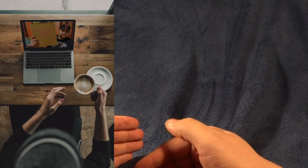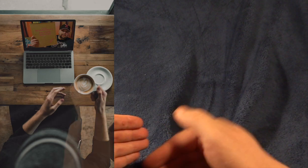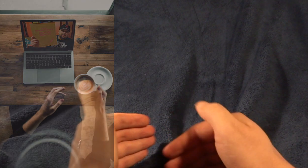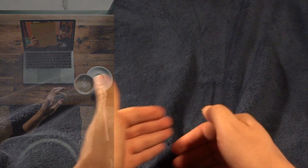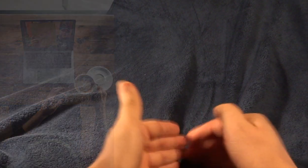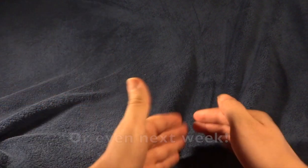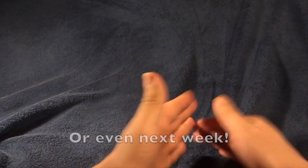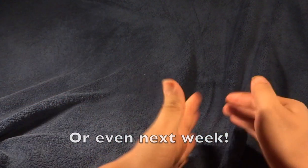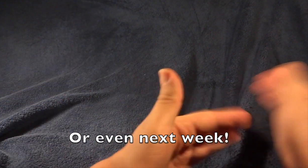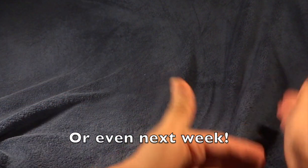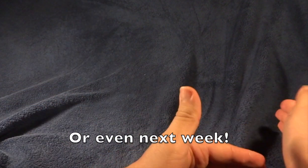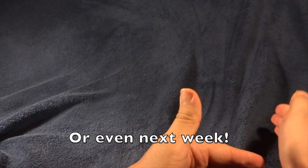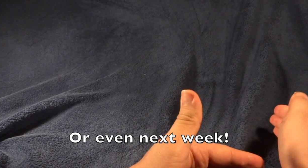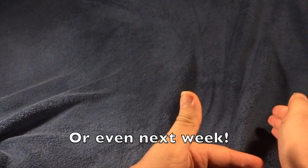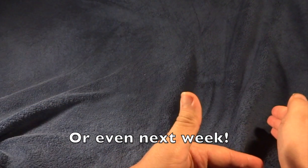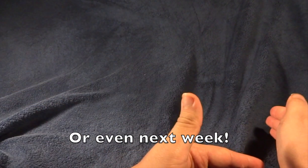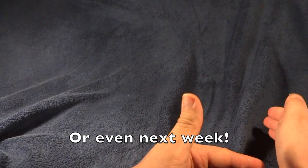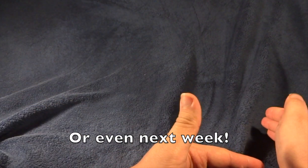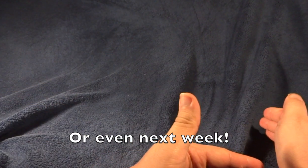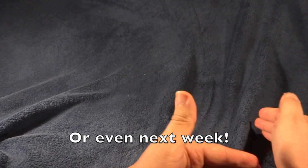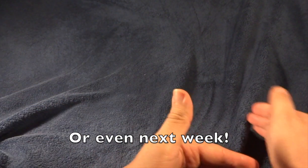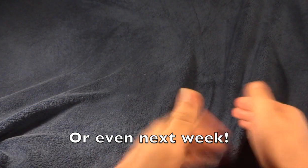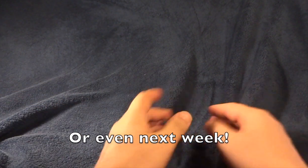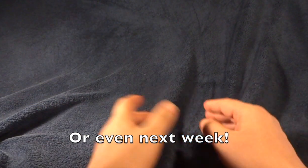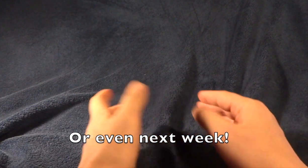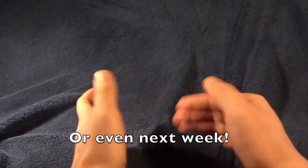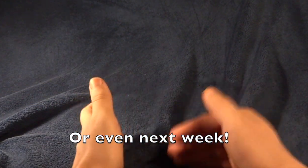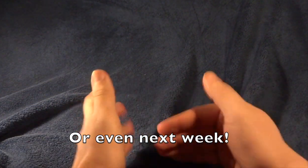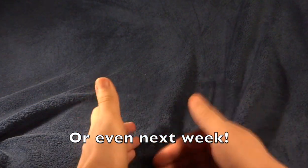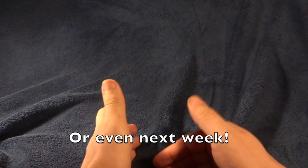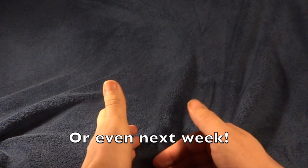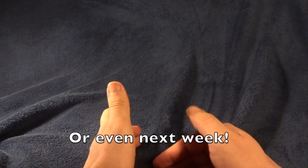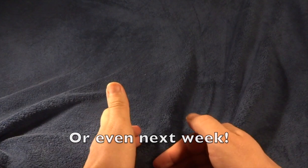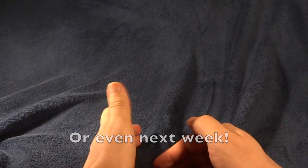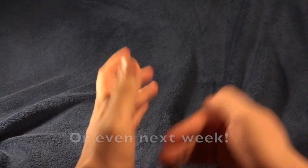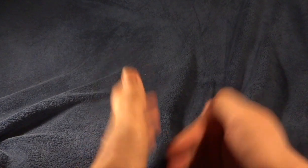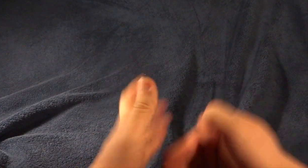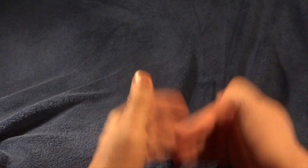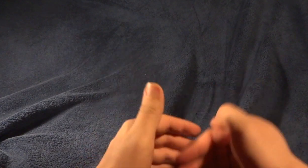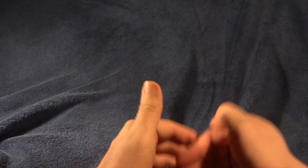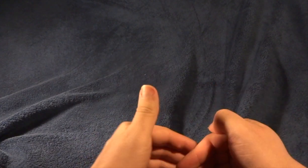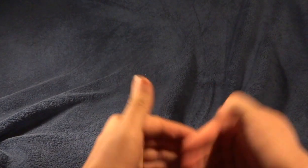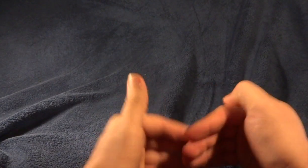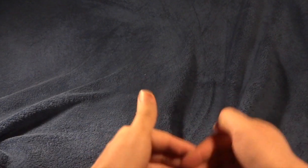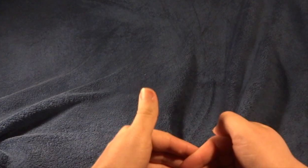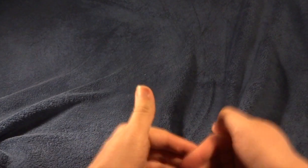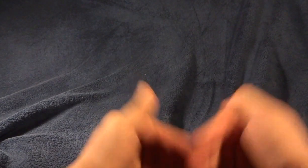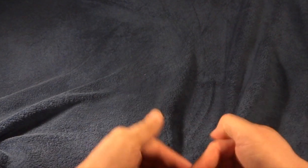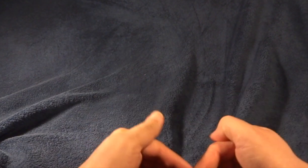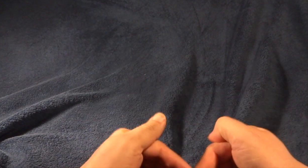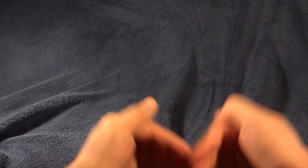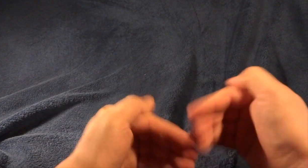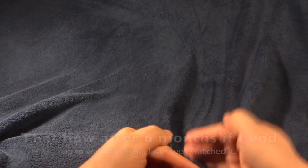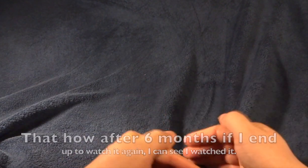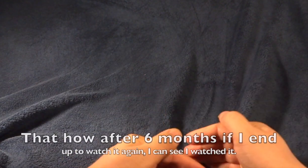or some other day. When I have commented, I know I have watched it. It's